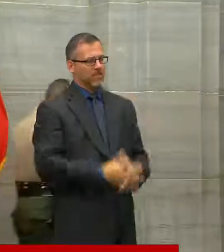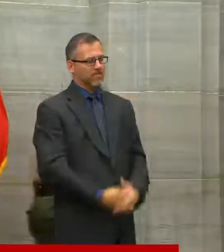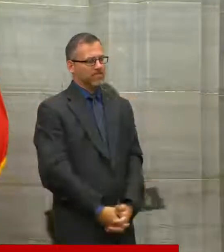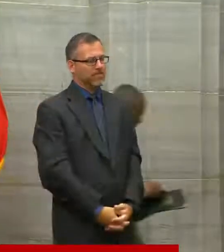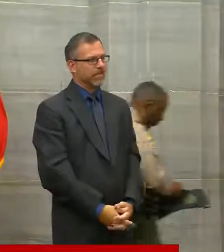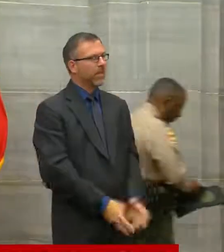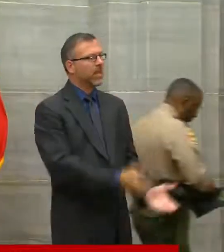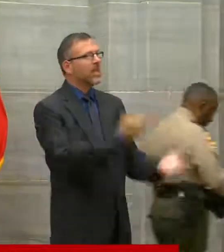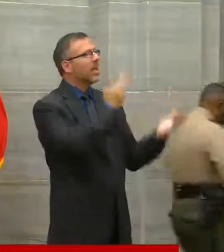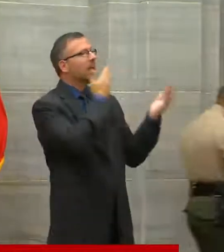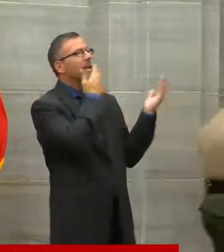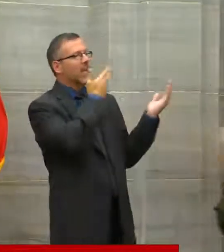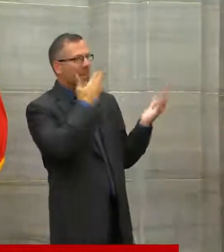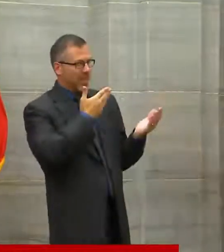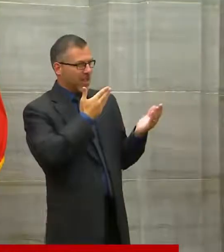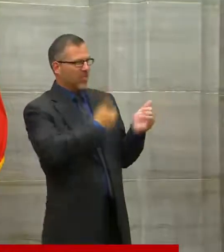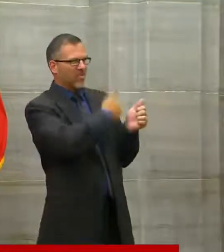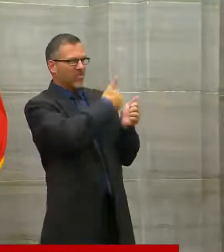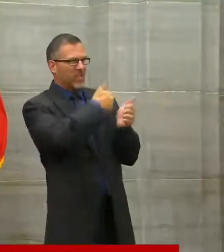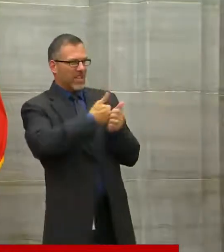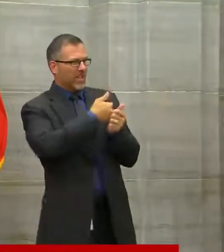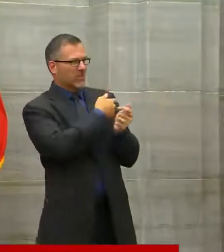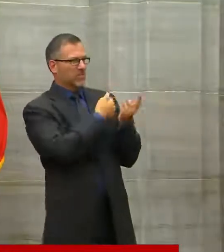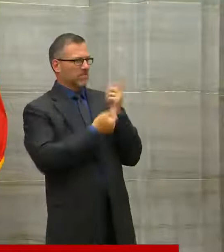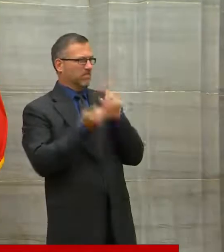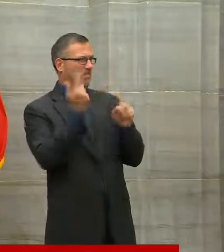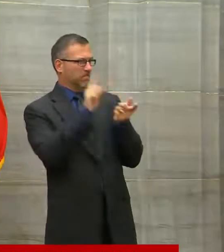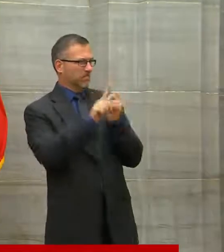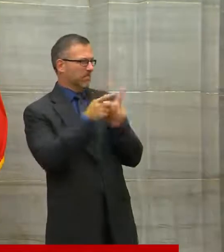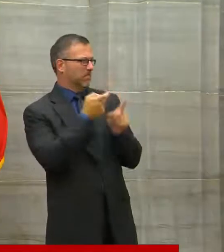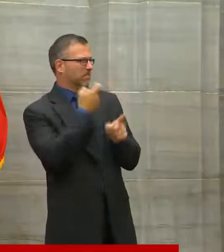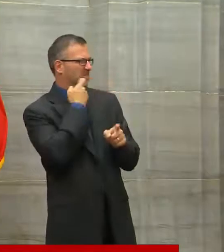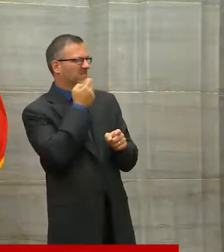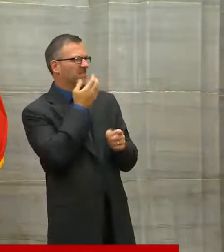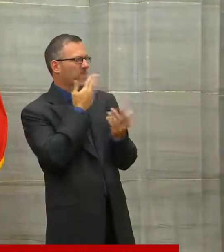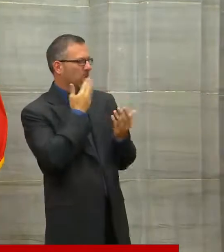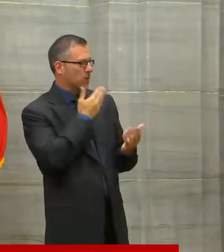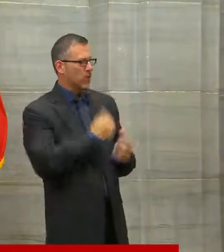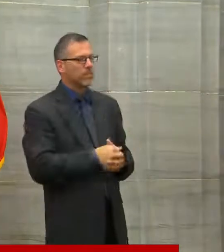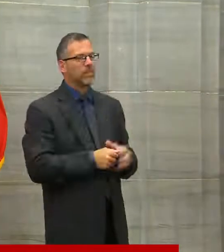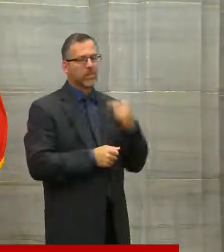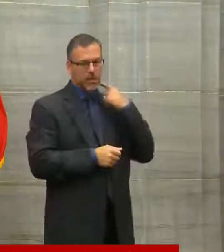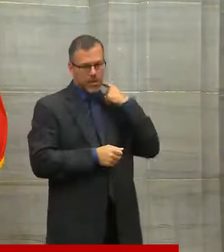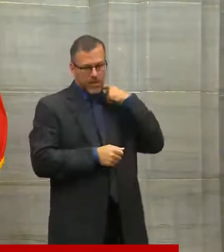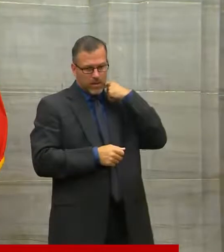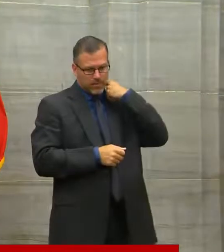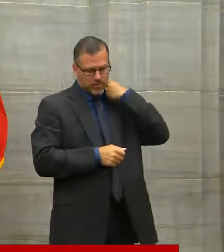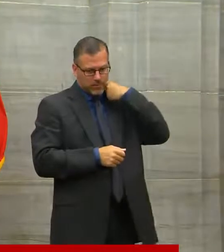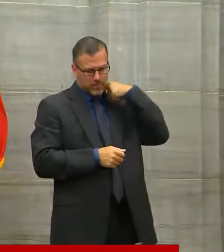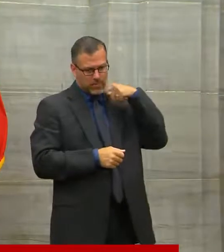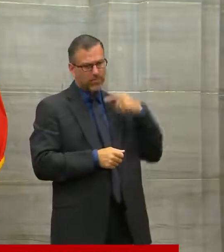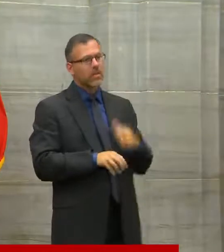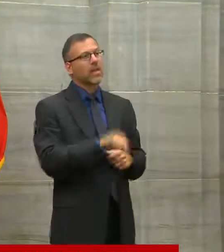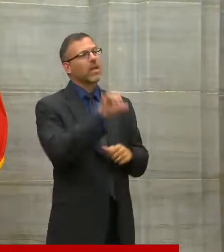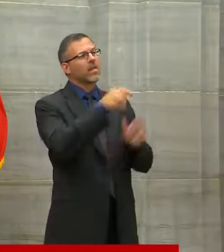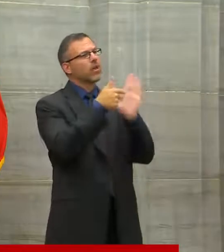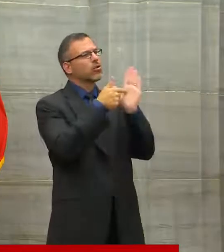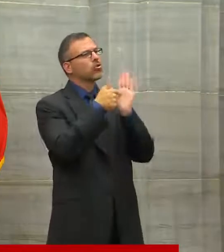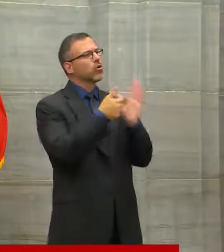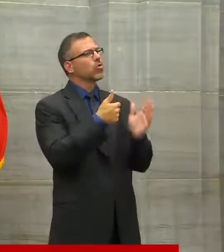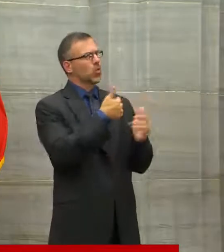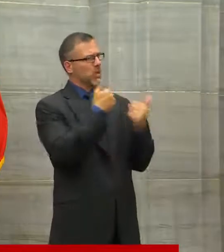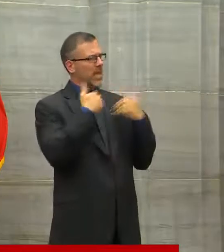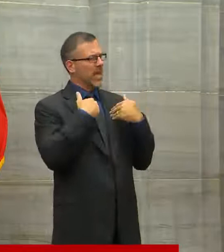Thank you for each of you and who you represent and what you represent. And what this represents is a commitment that we